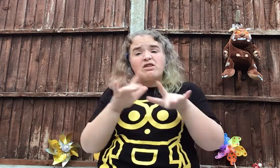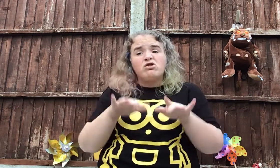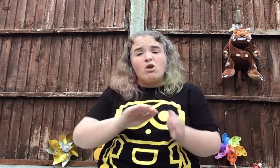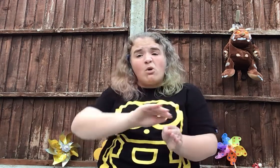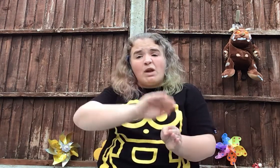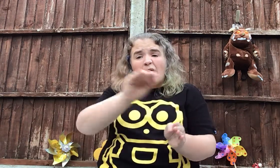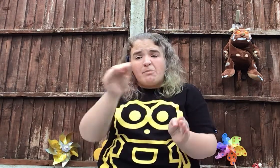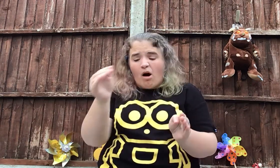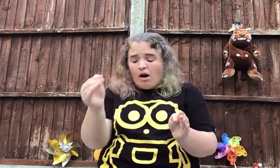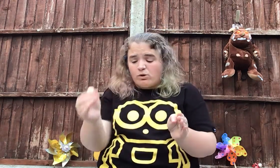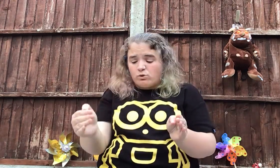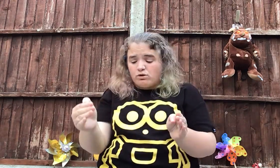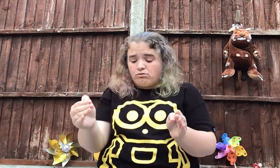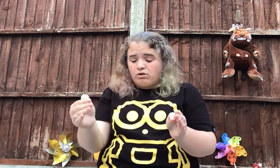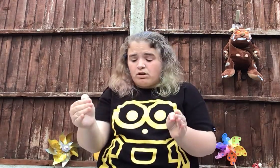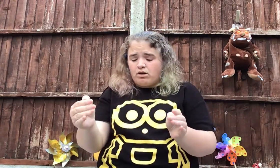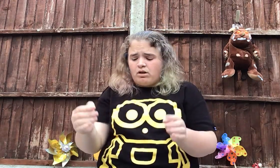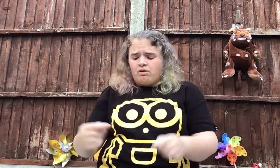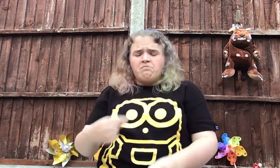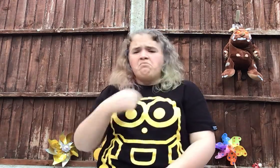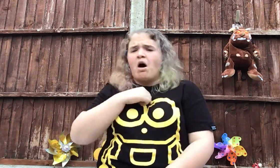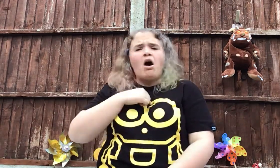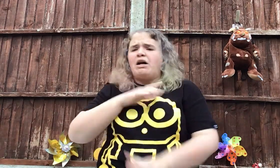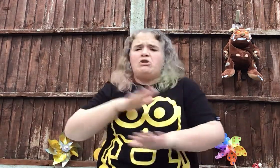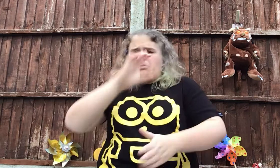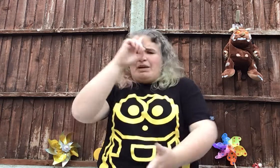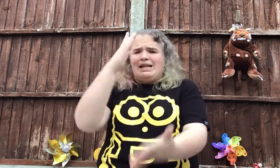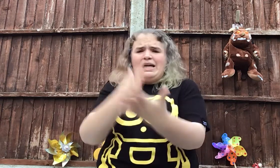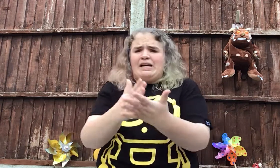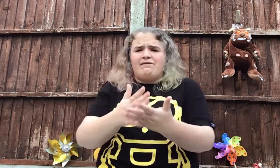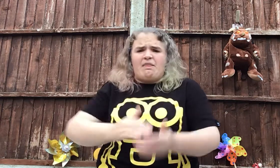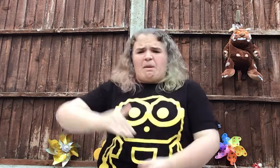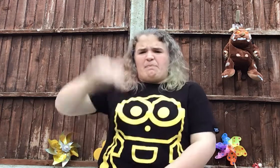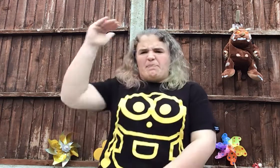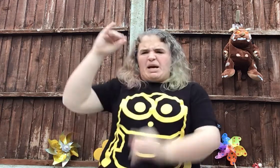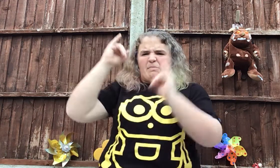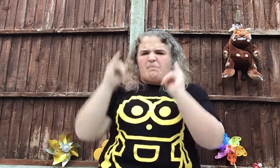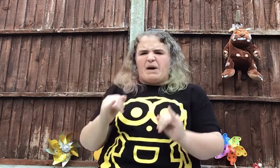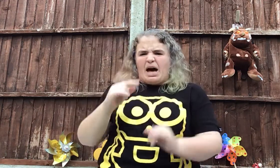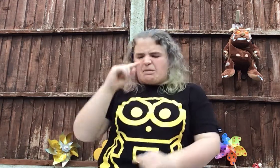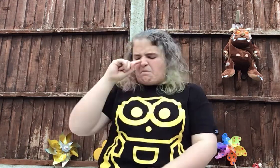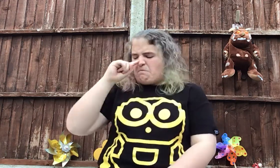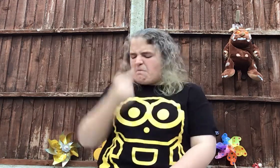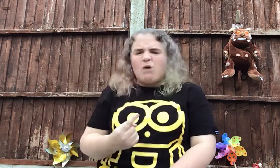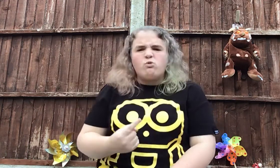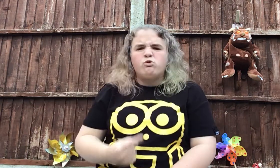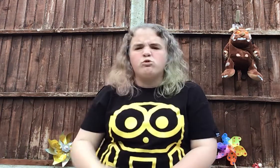snow lay piled. I don't believe in the big bad mouse.